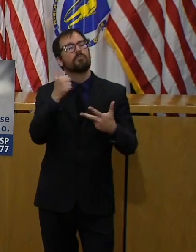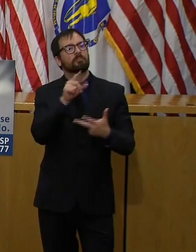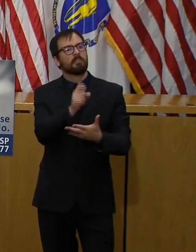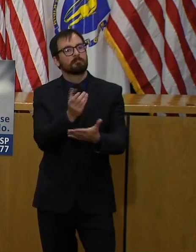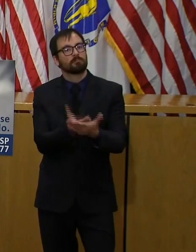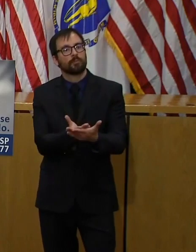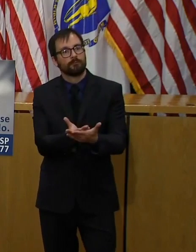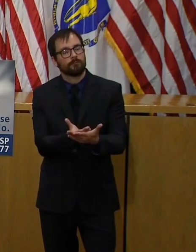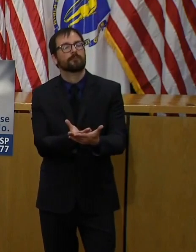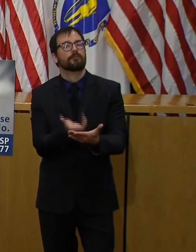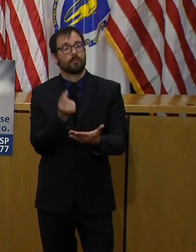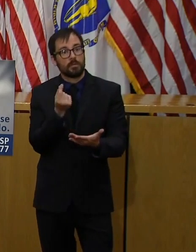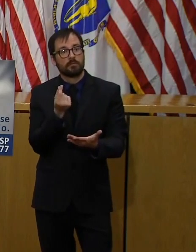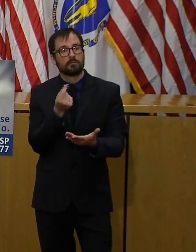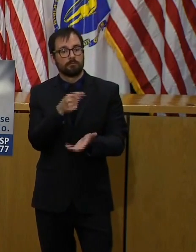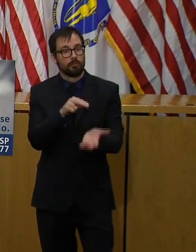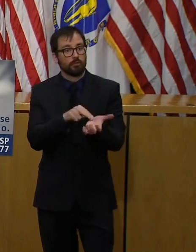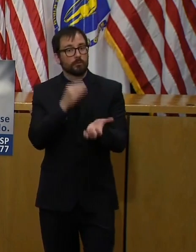are really